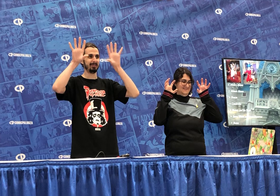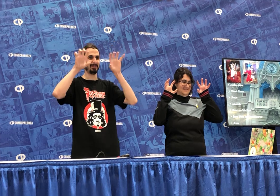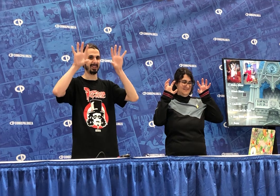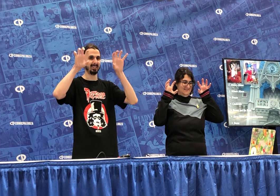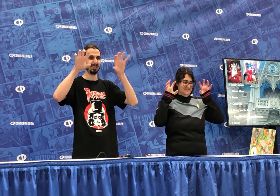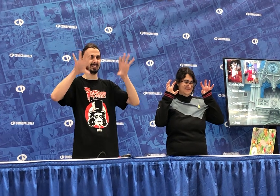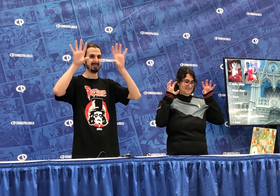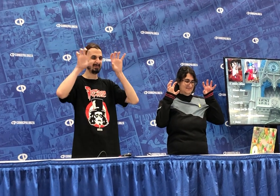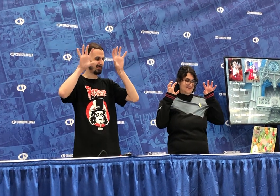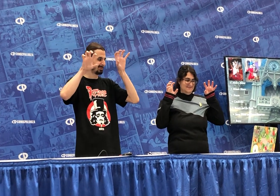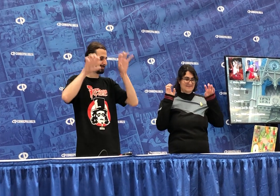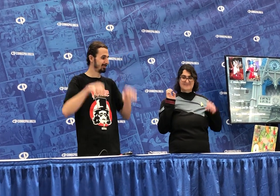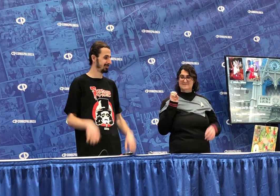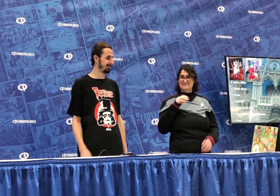Monsters Inc. Monster.